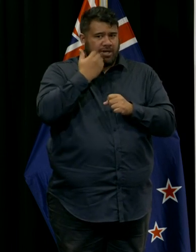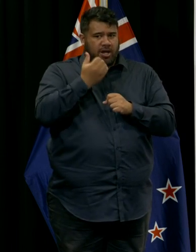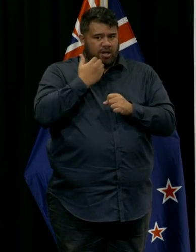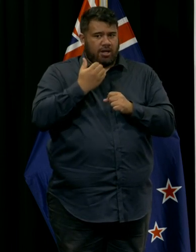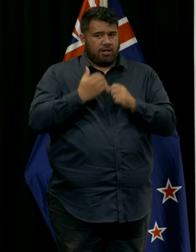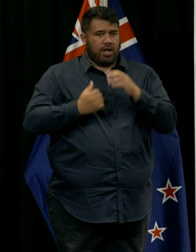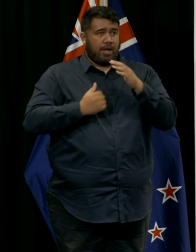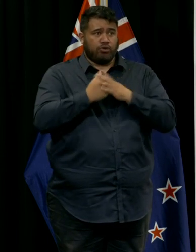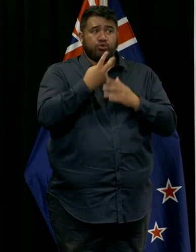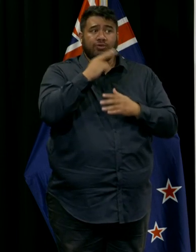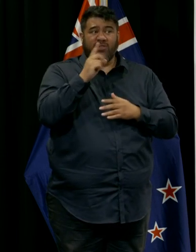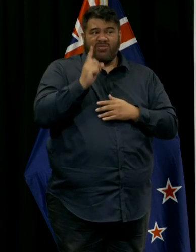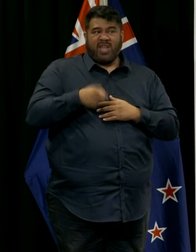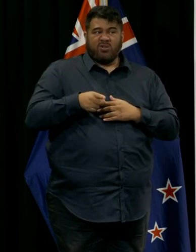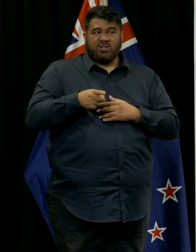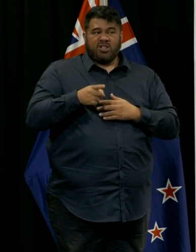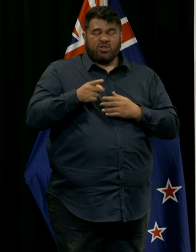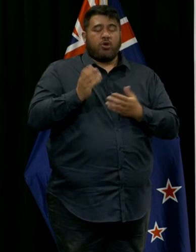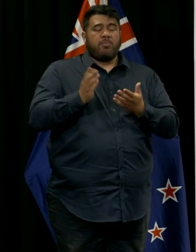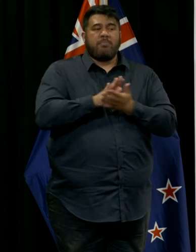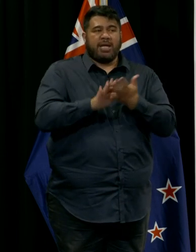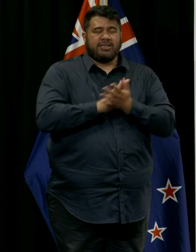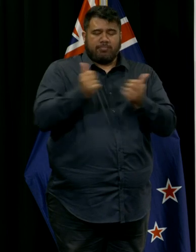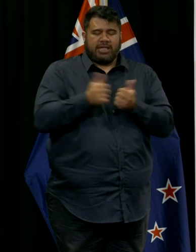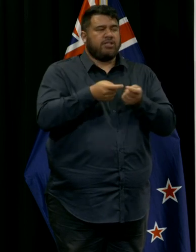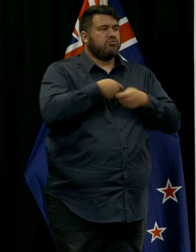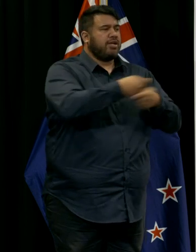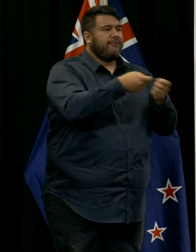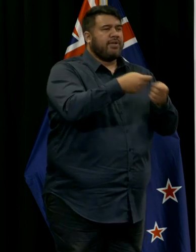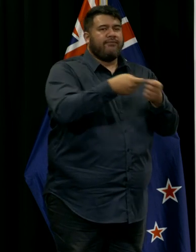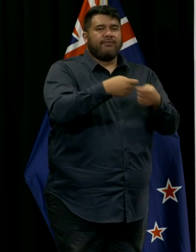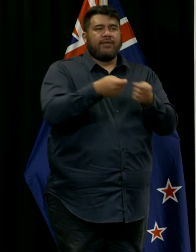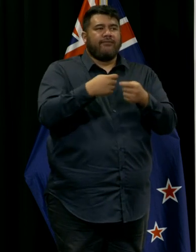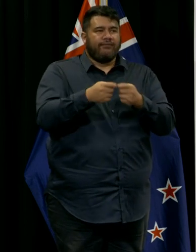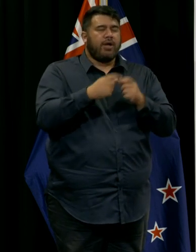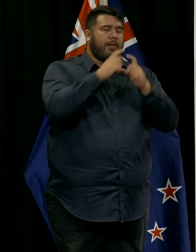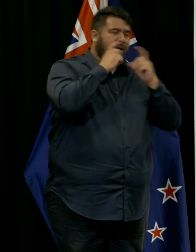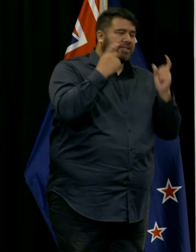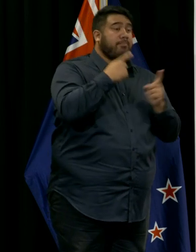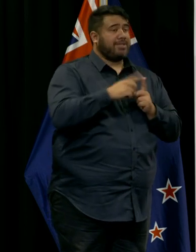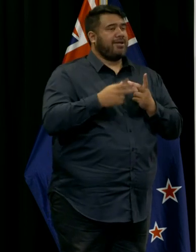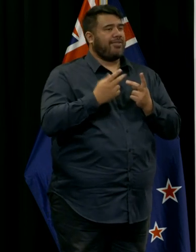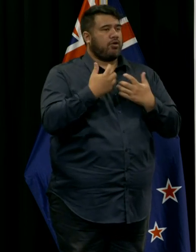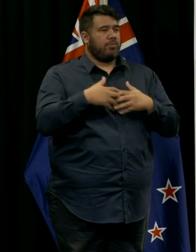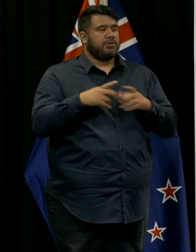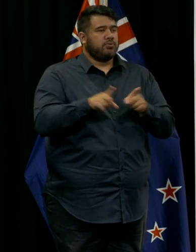we are making sure that there is a steady flow of that equipment, both masks and other PPE, to our district health